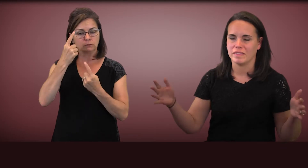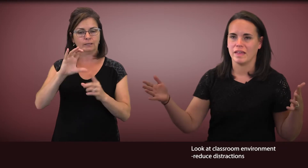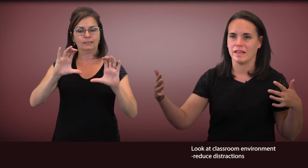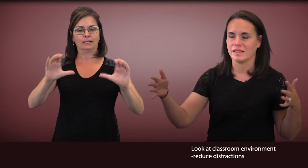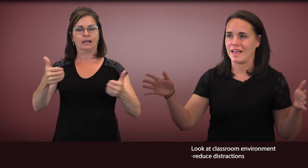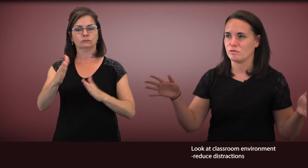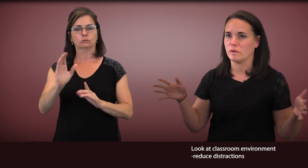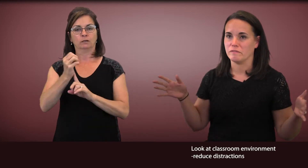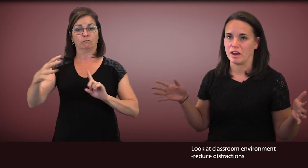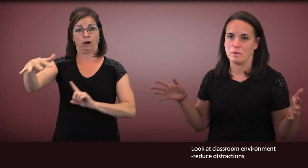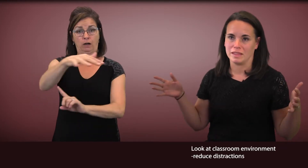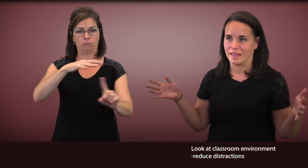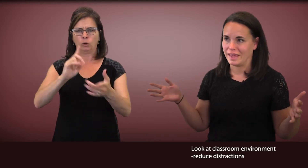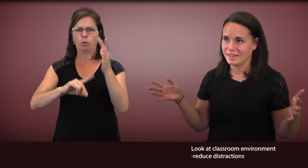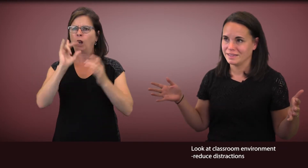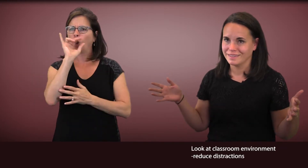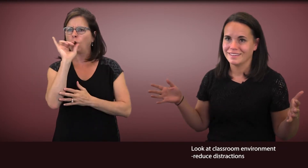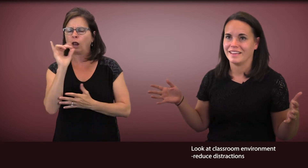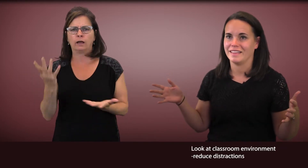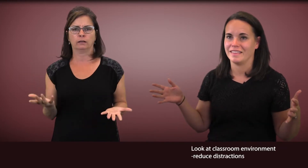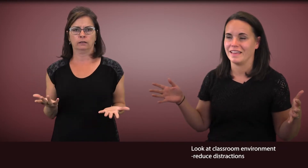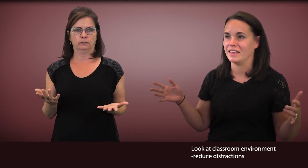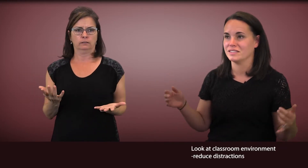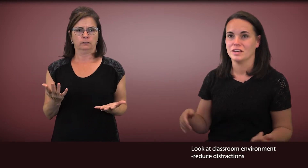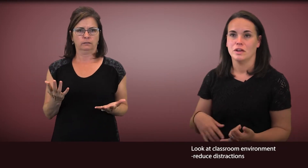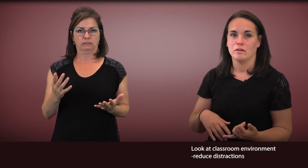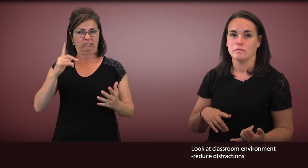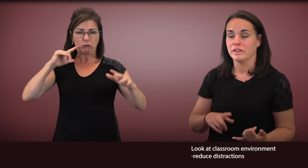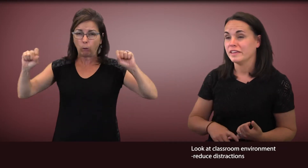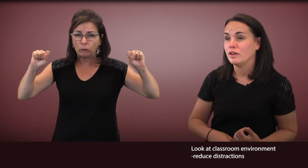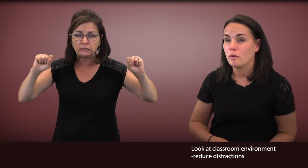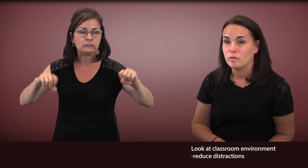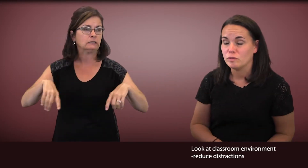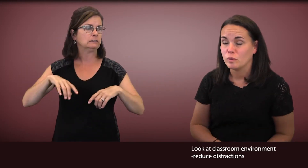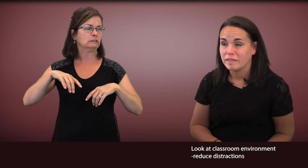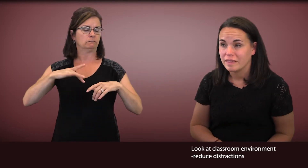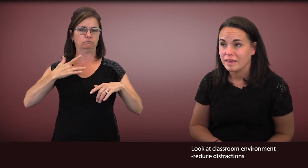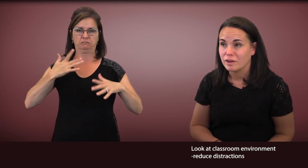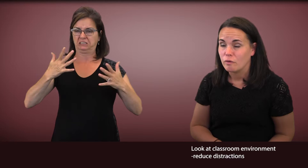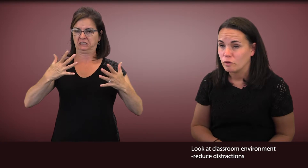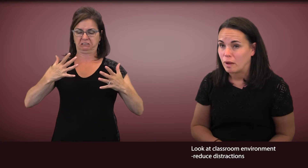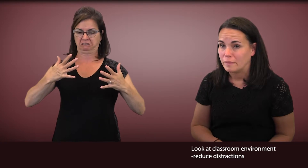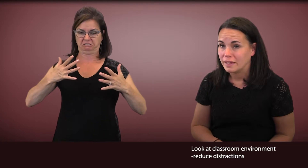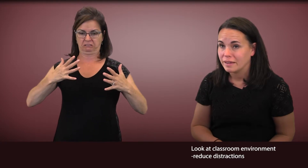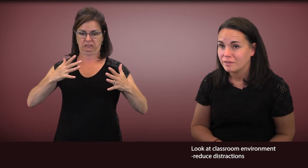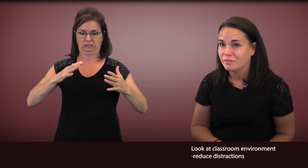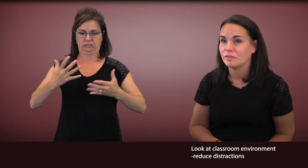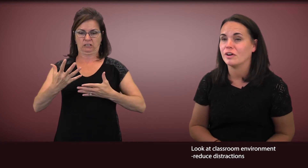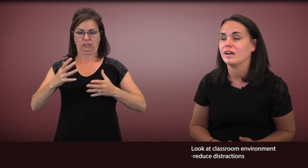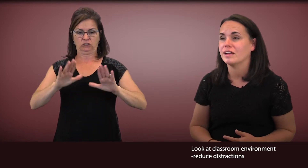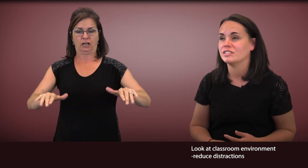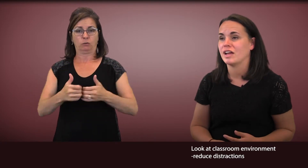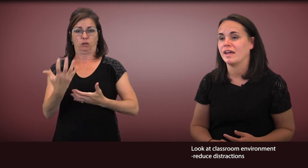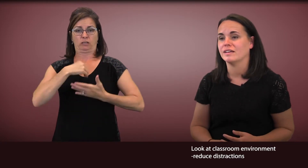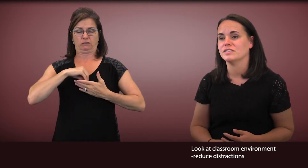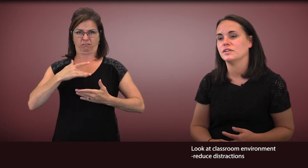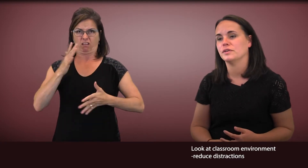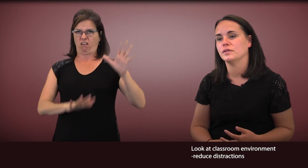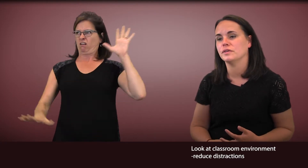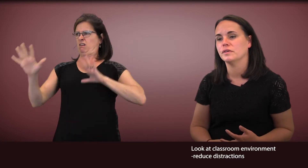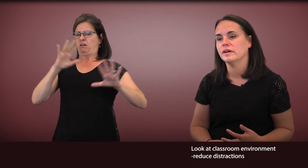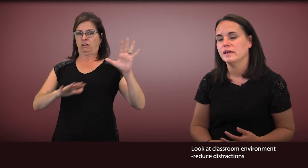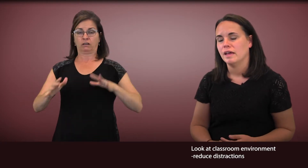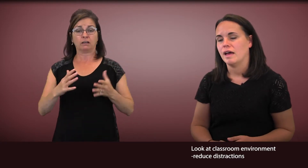consider, what is the classroom environment like? Is it really noisy and overwhelming for a